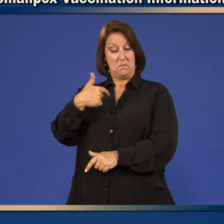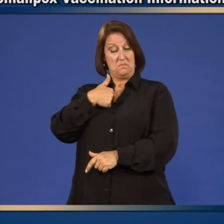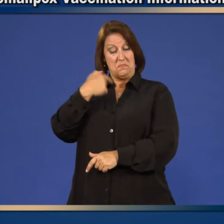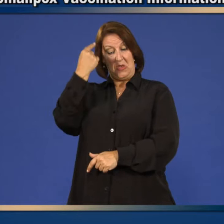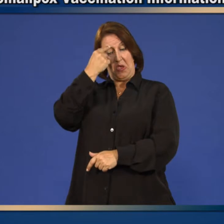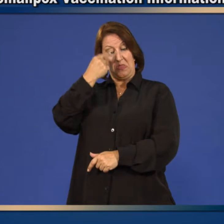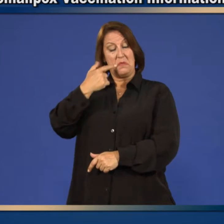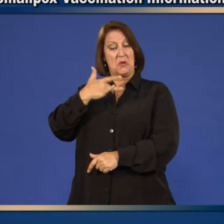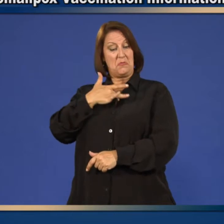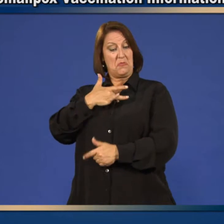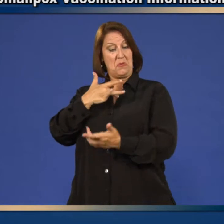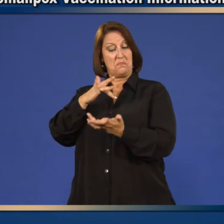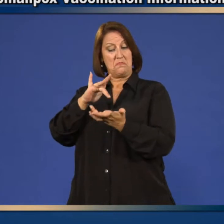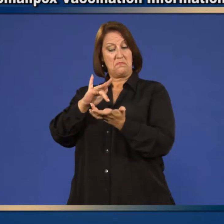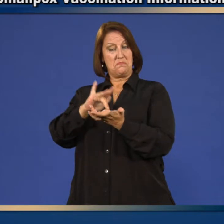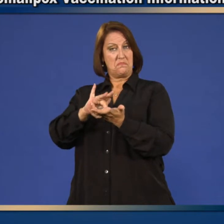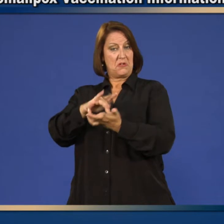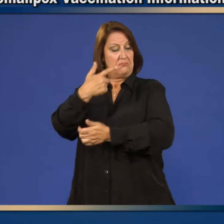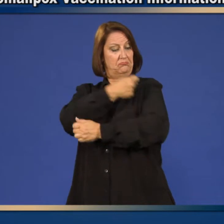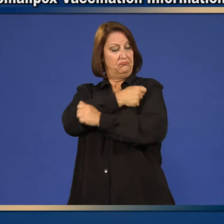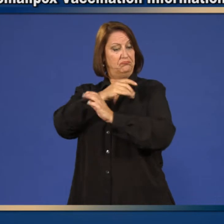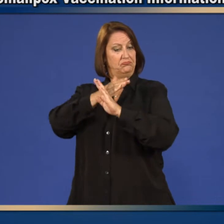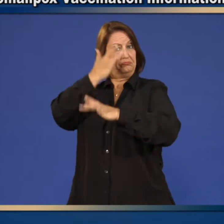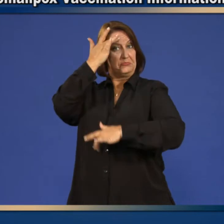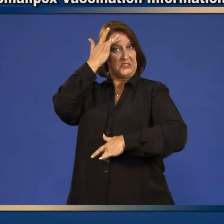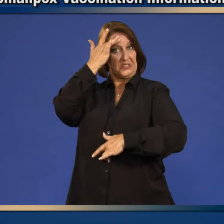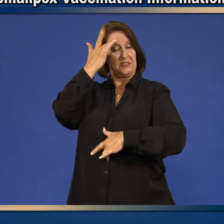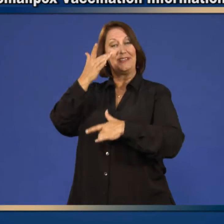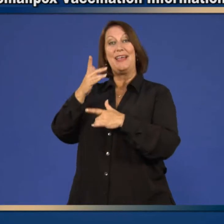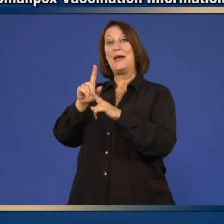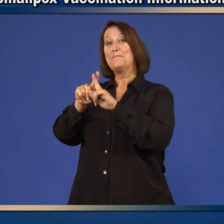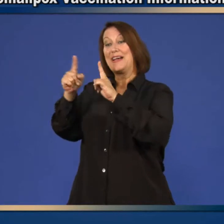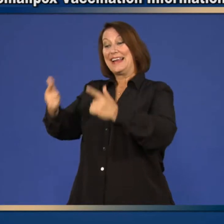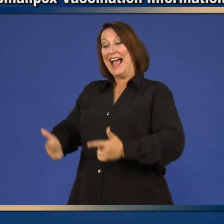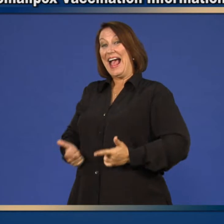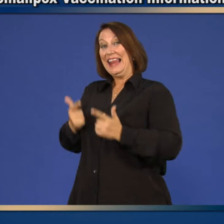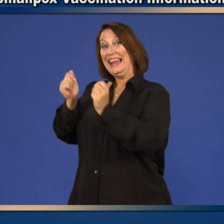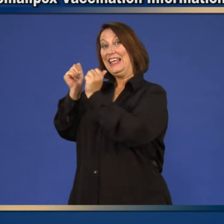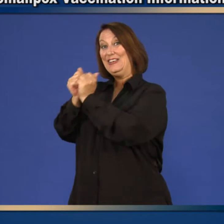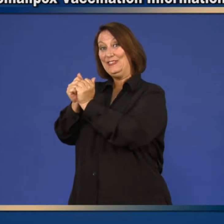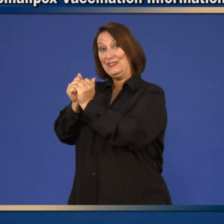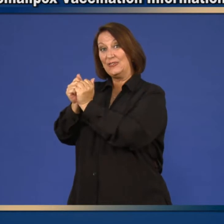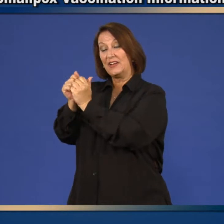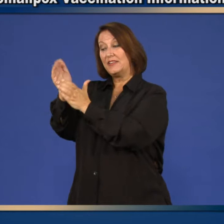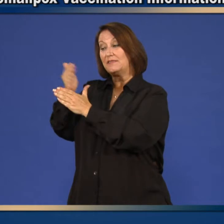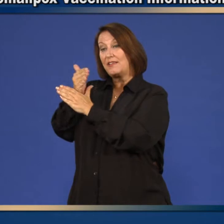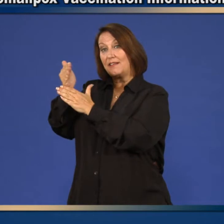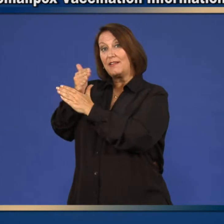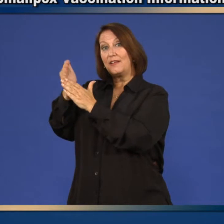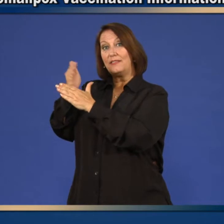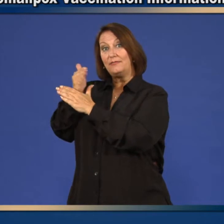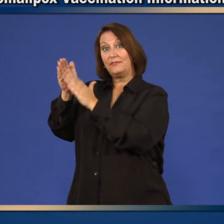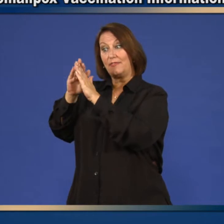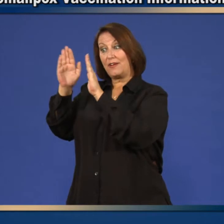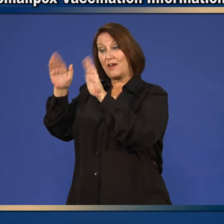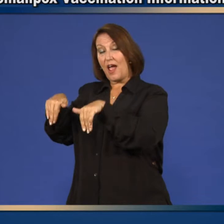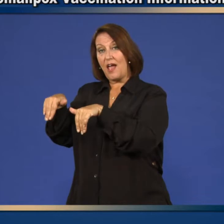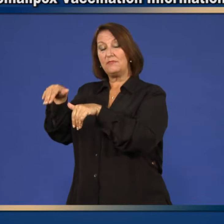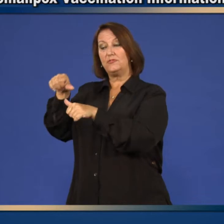In addition, anyone who has a close contact who is pregnant should not get the